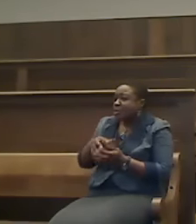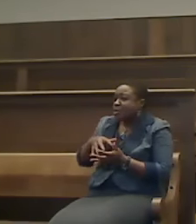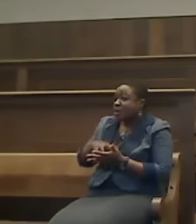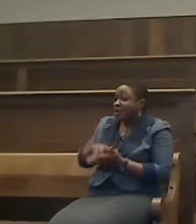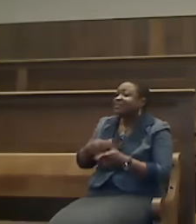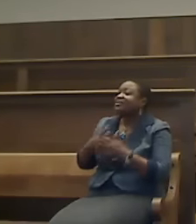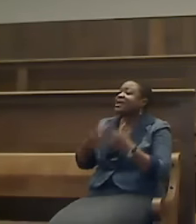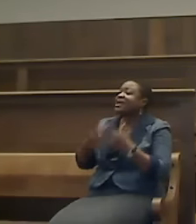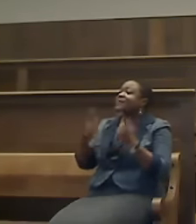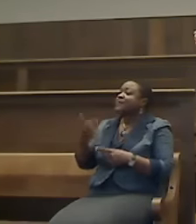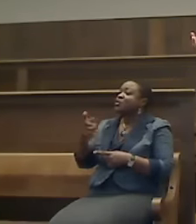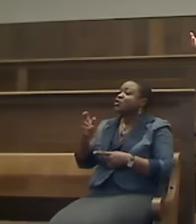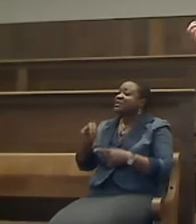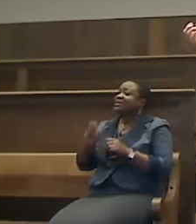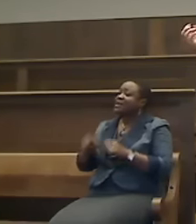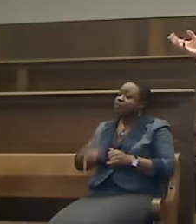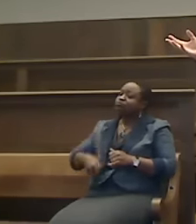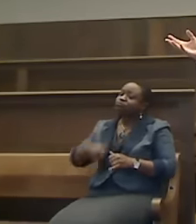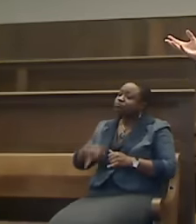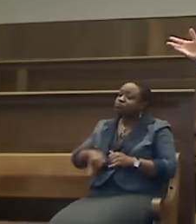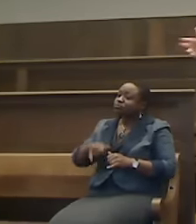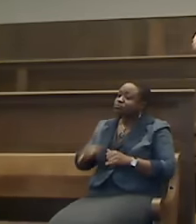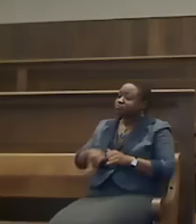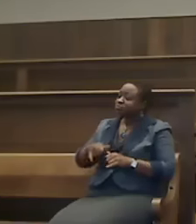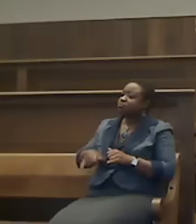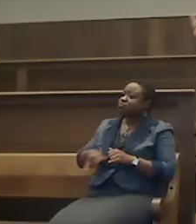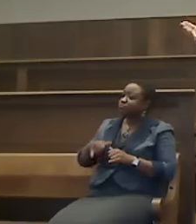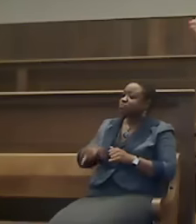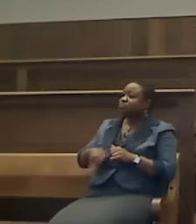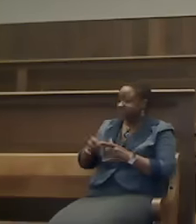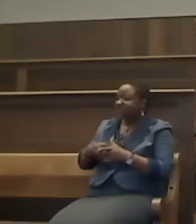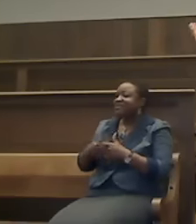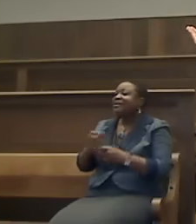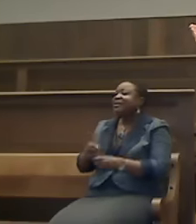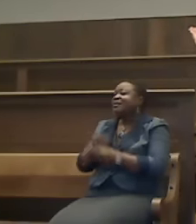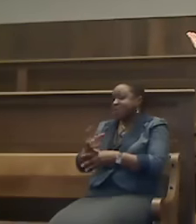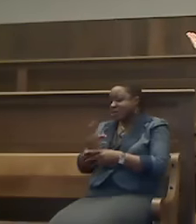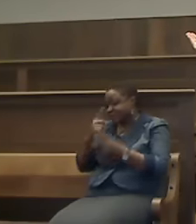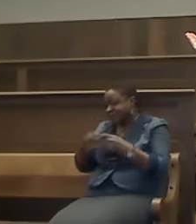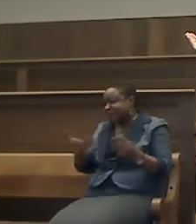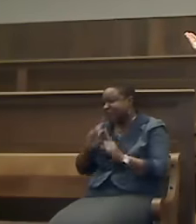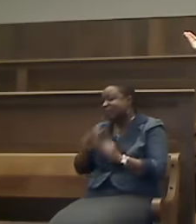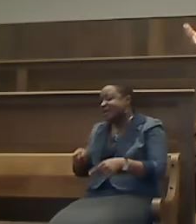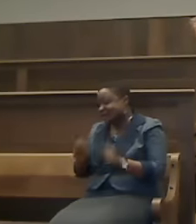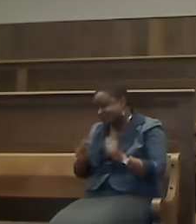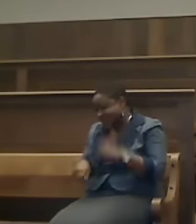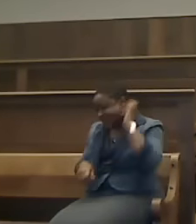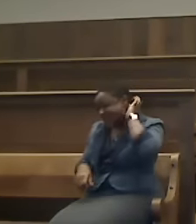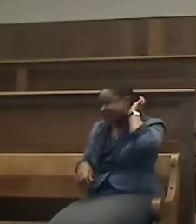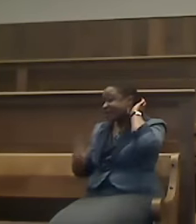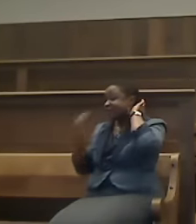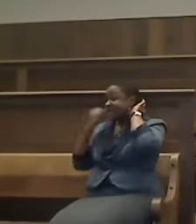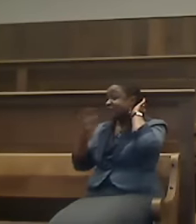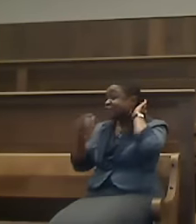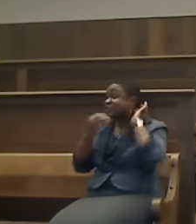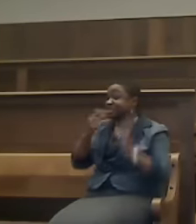for protein to hang out in your digestive tract to trigger an allergic reaction. So if you're eating